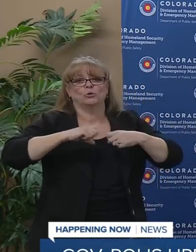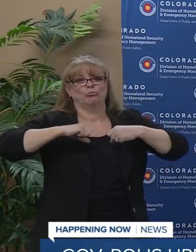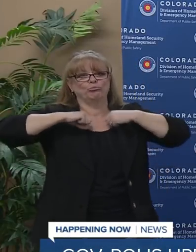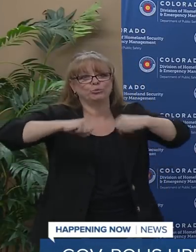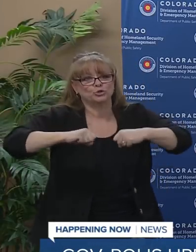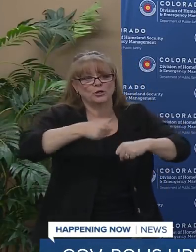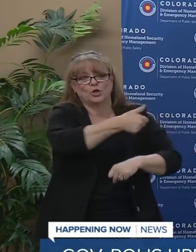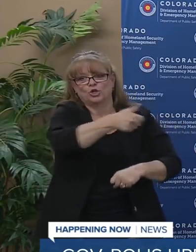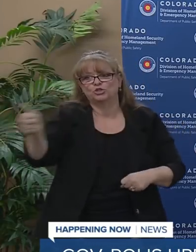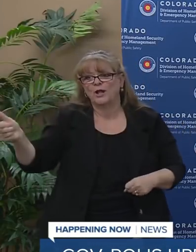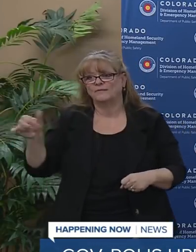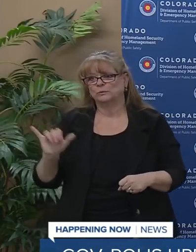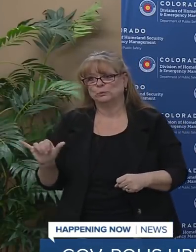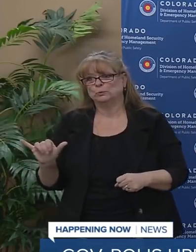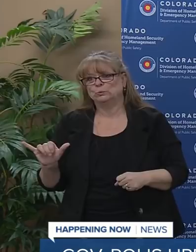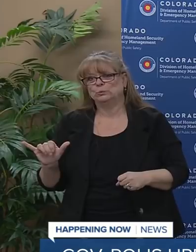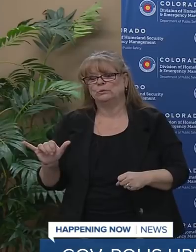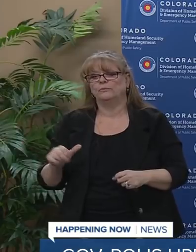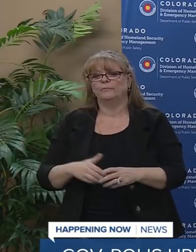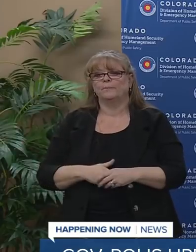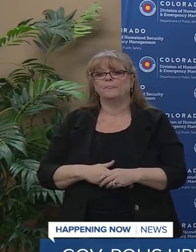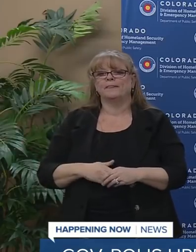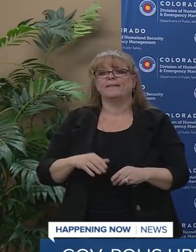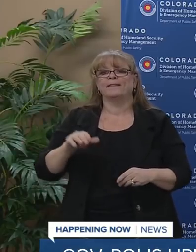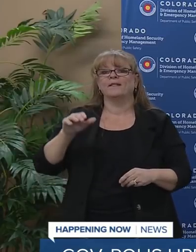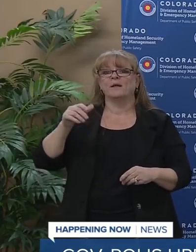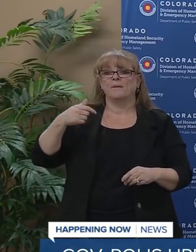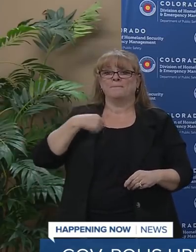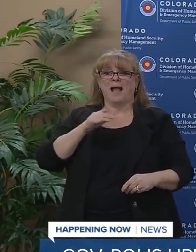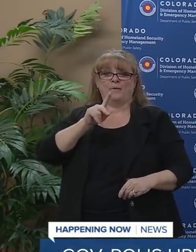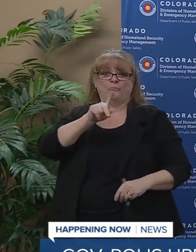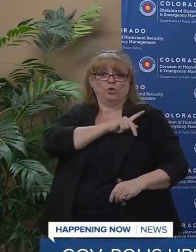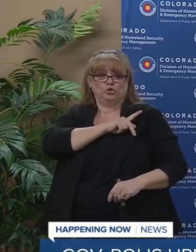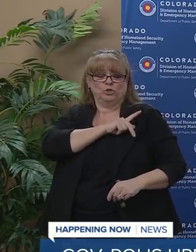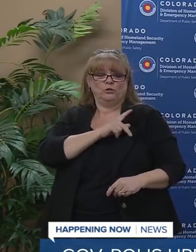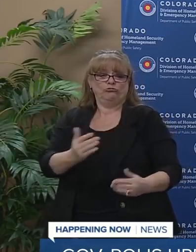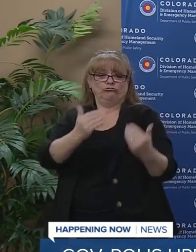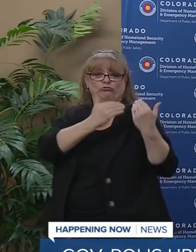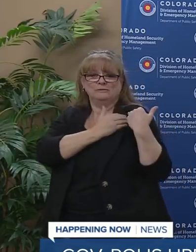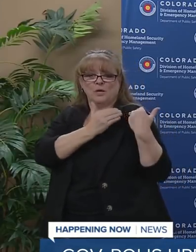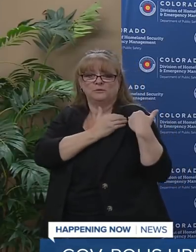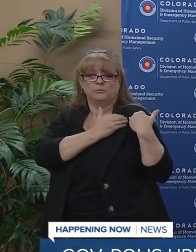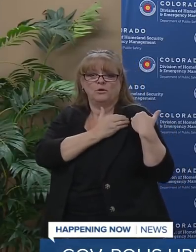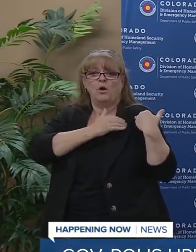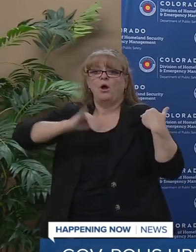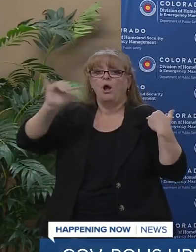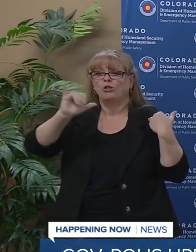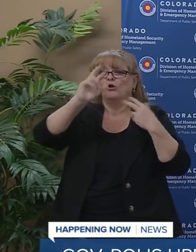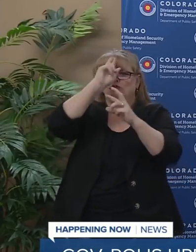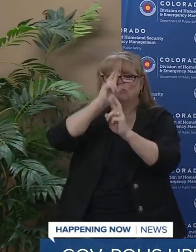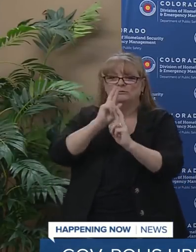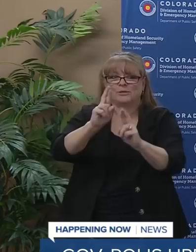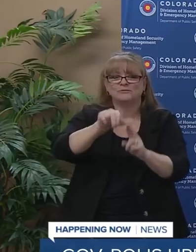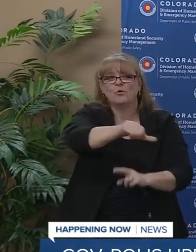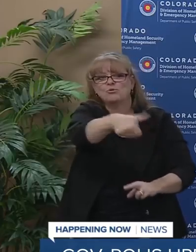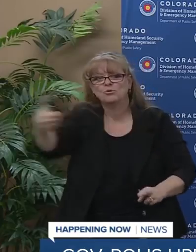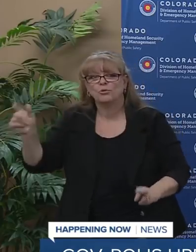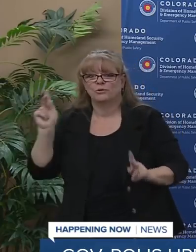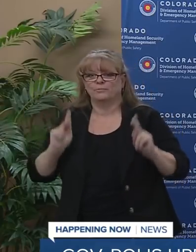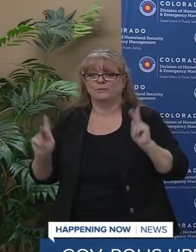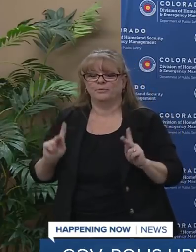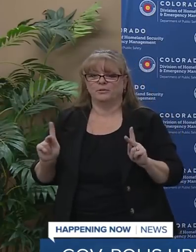individual, an aspect of personal responsibility, but also responsibility for others. I think, look, as Coloradans, we all want to show